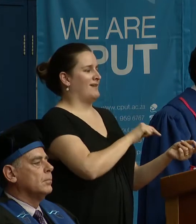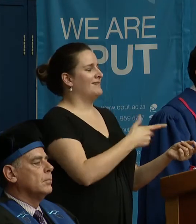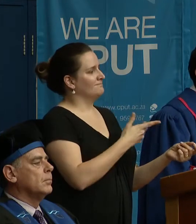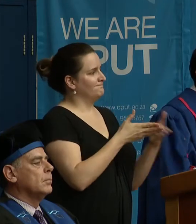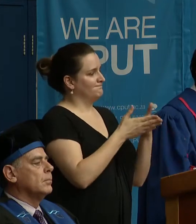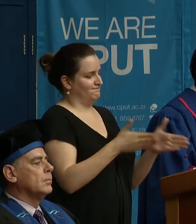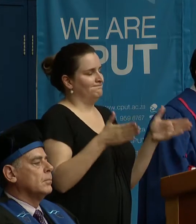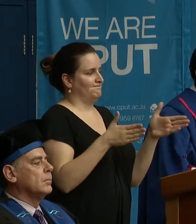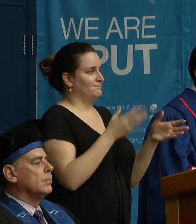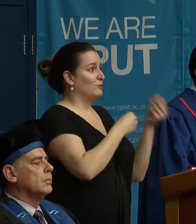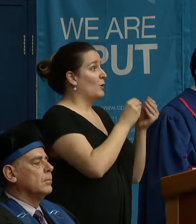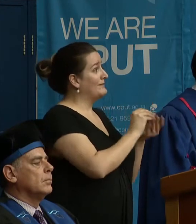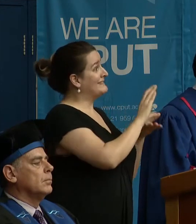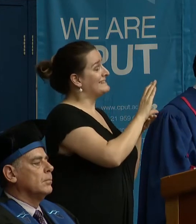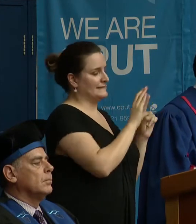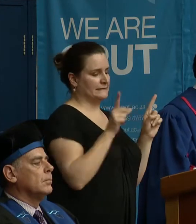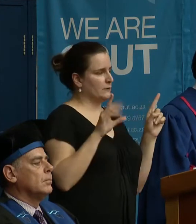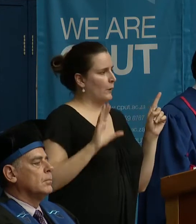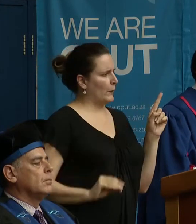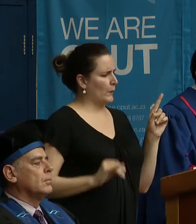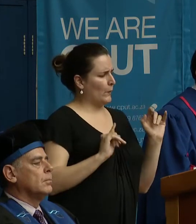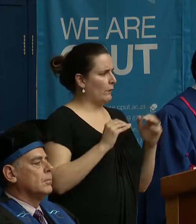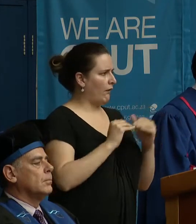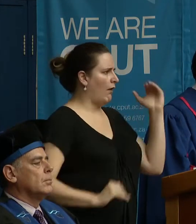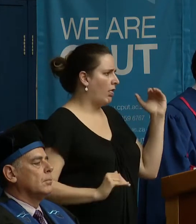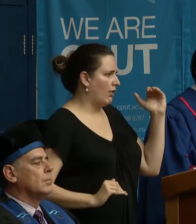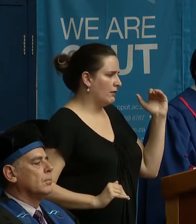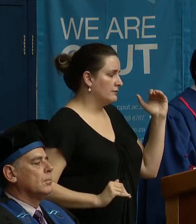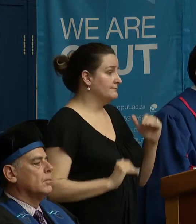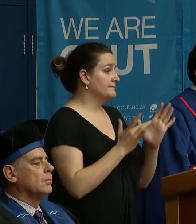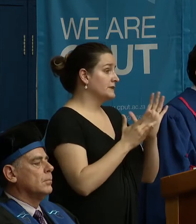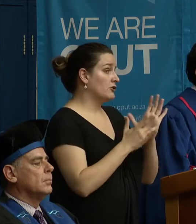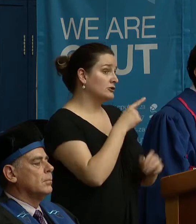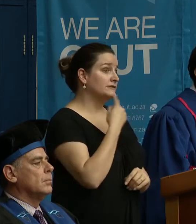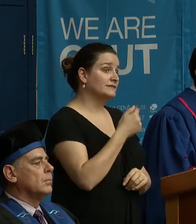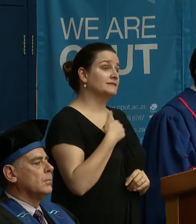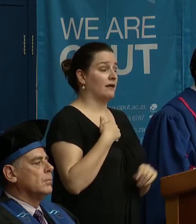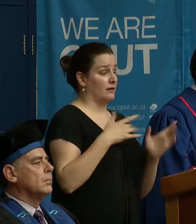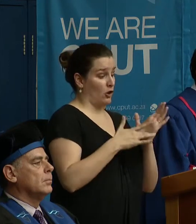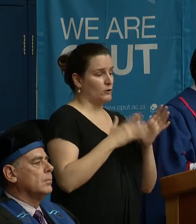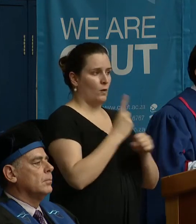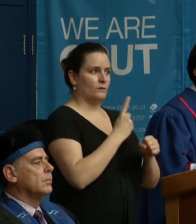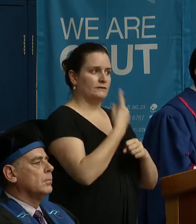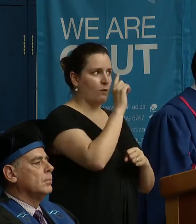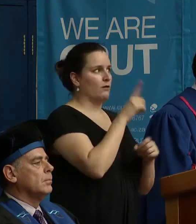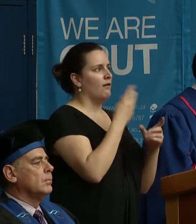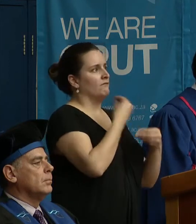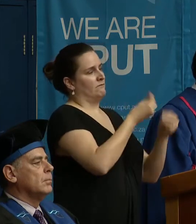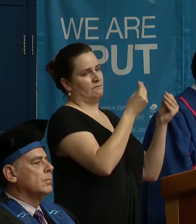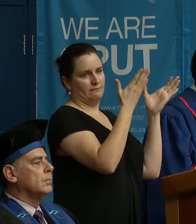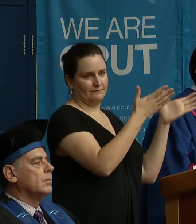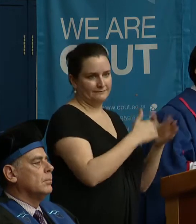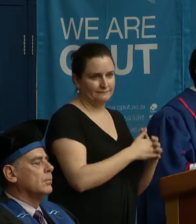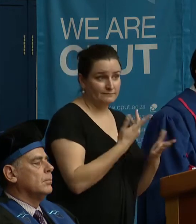between economic winners and losers. Digital technology tends to favor superstars, they point out. So for an example,